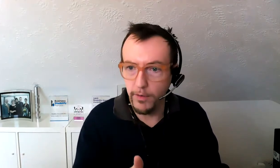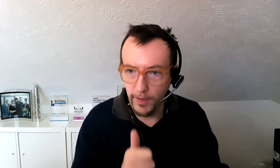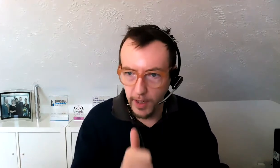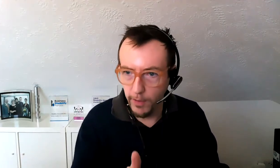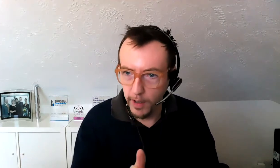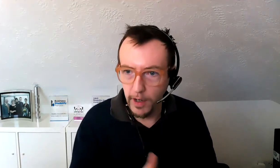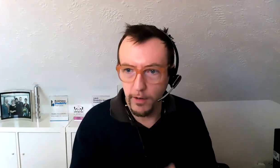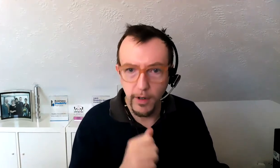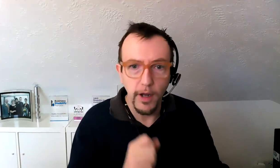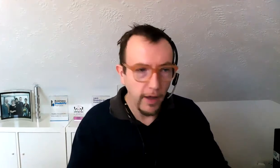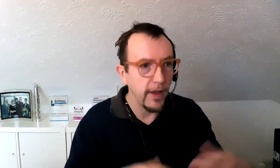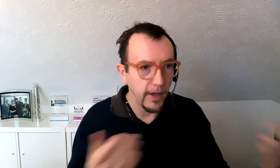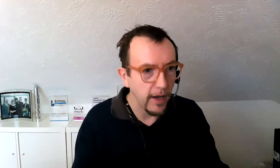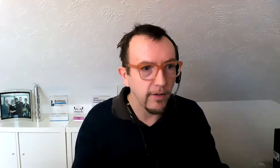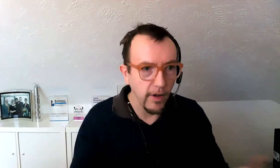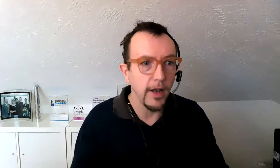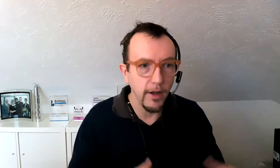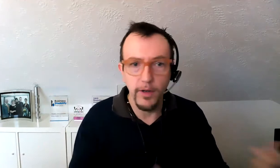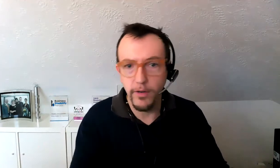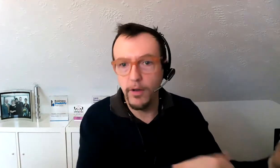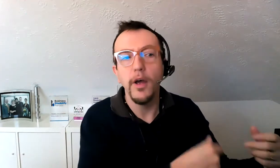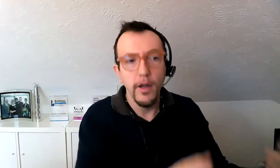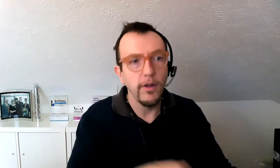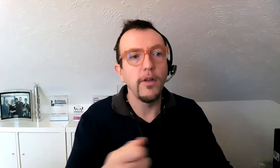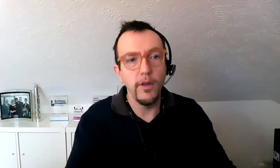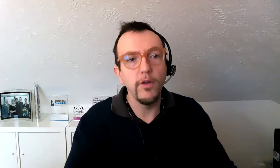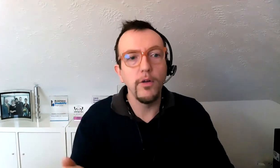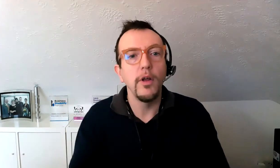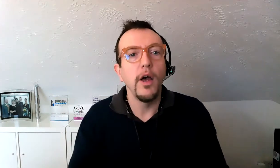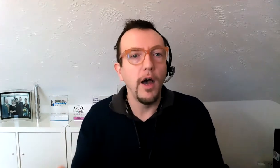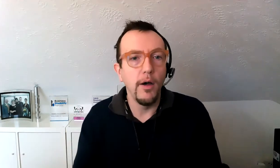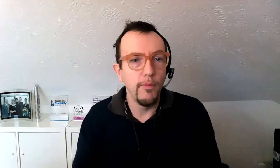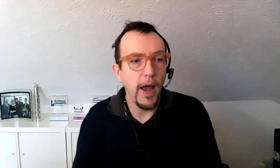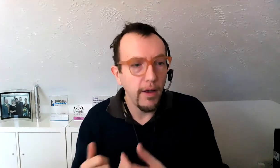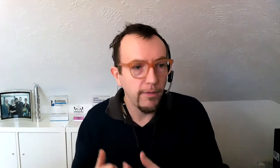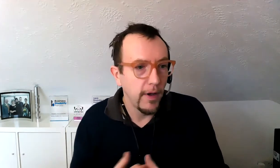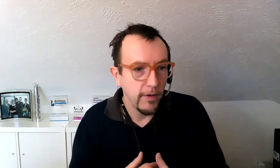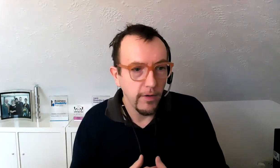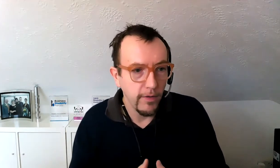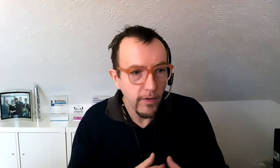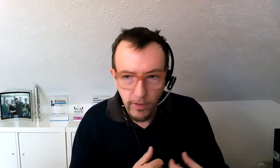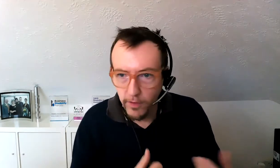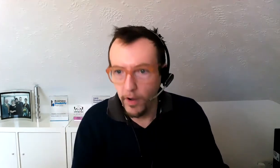of a QR code and then get sign language so that you can have sort of